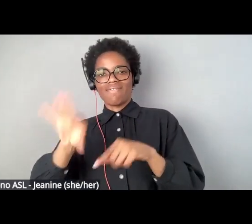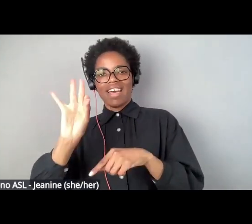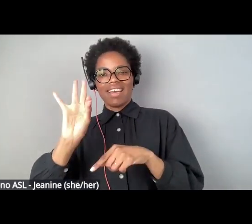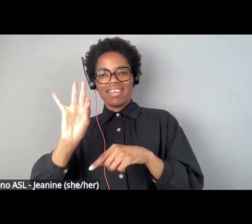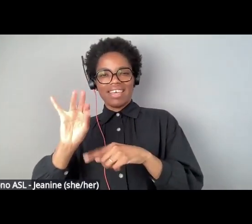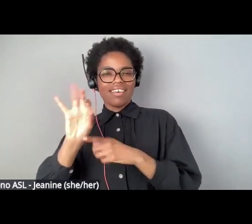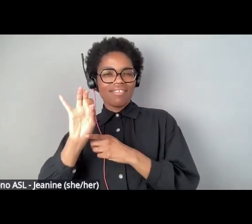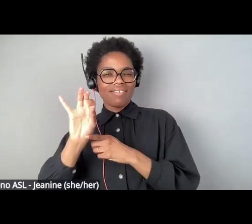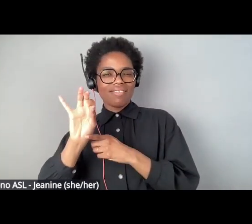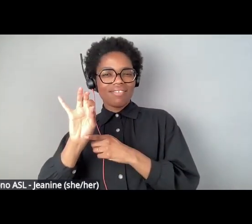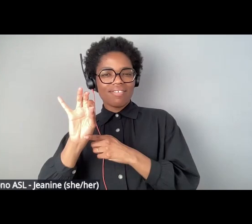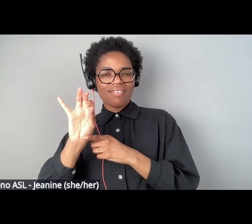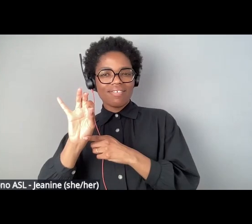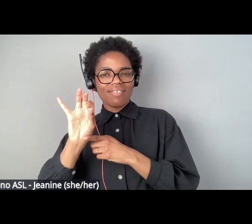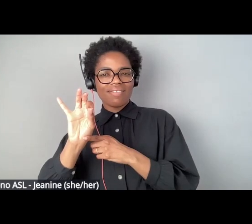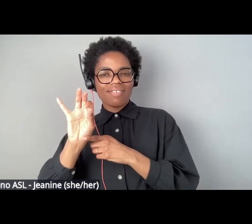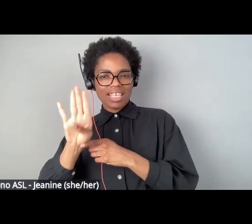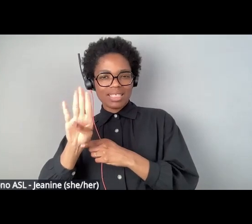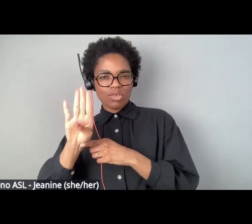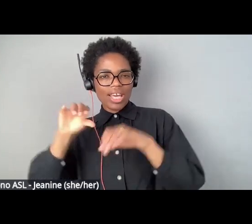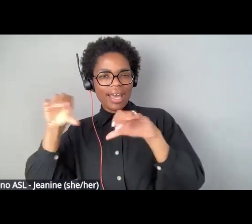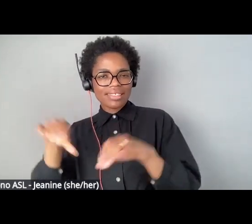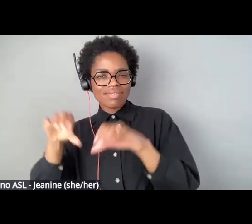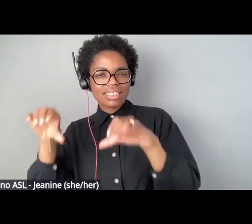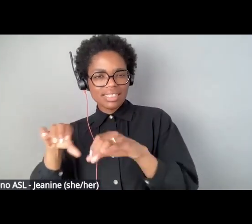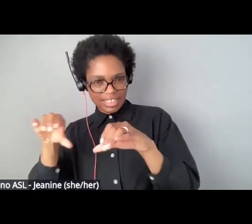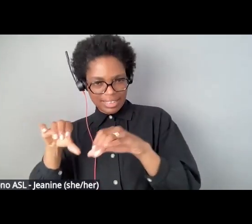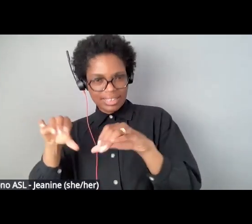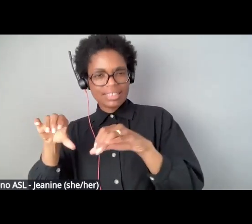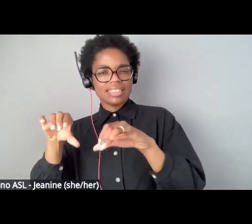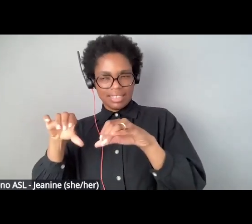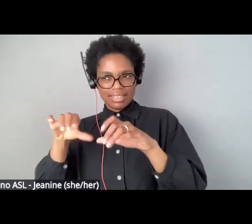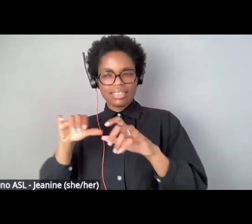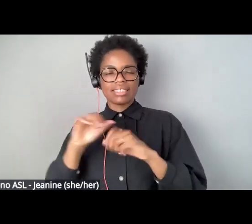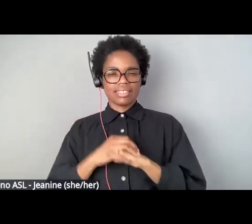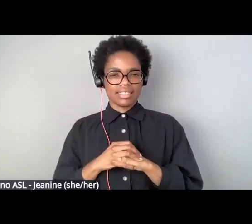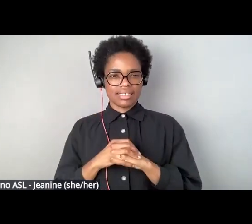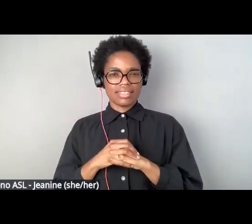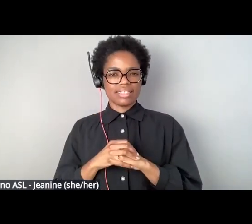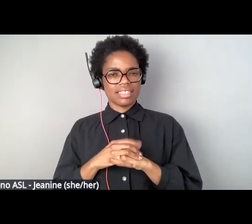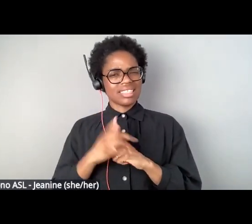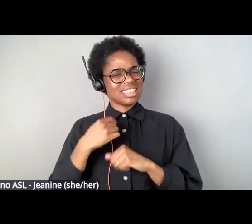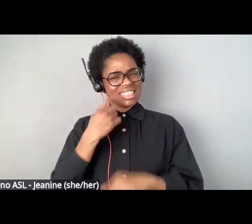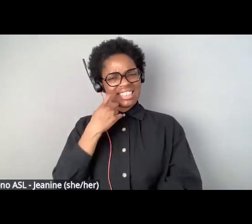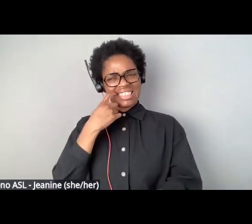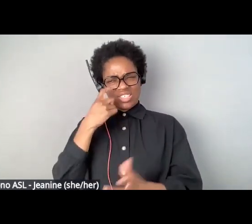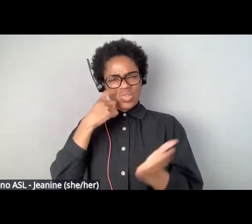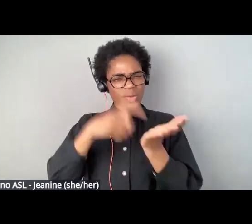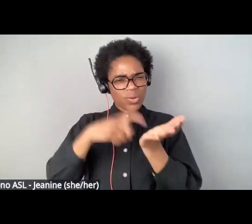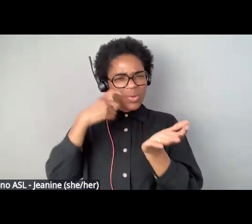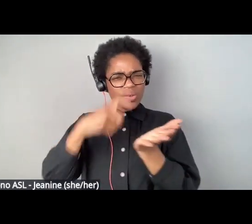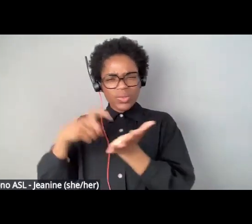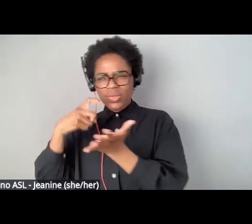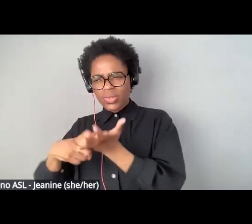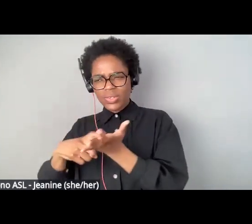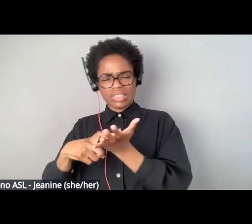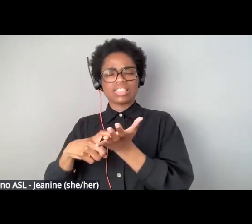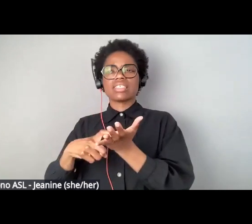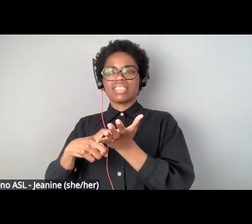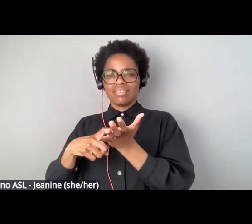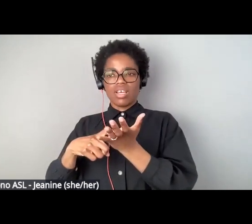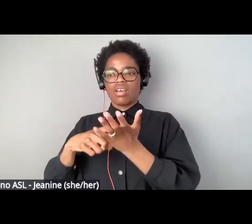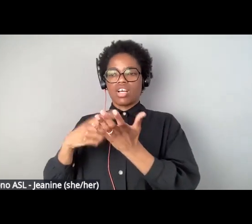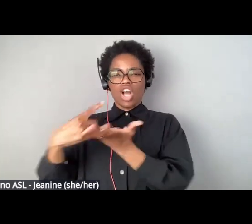I don't know, like I've been seeing a lot more like Instagram stuff about this lately. I don't know